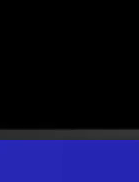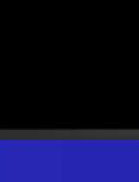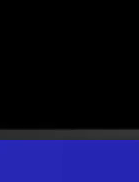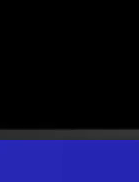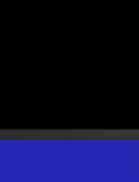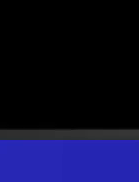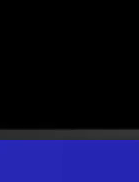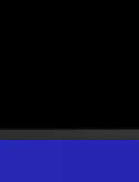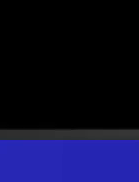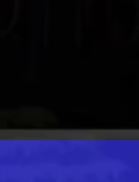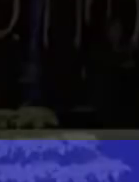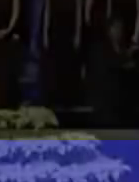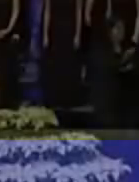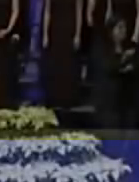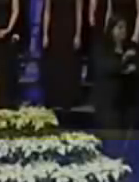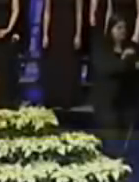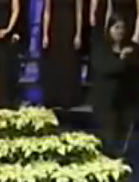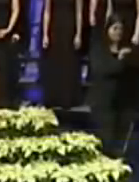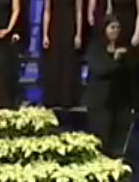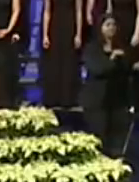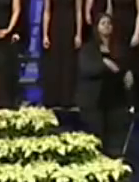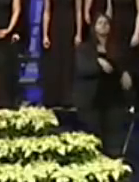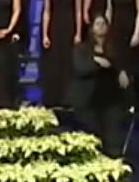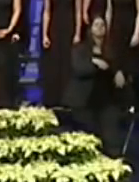Good evening.